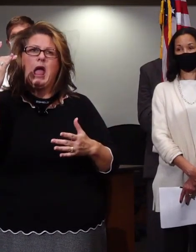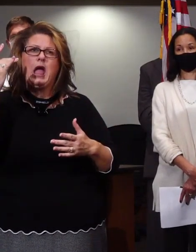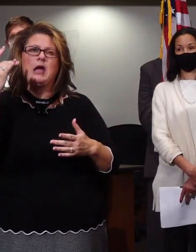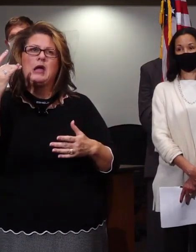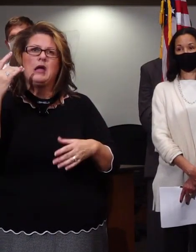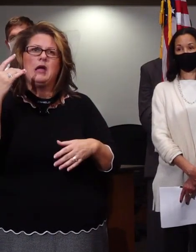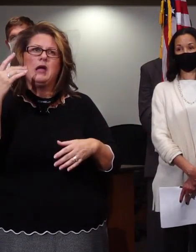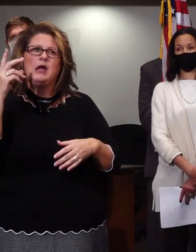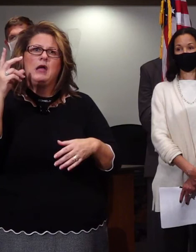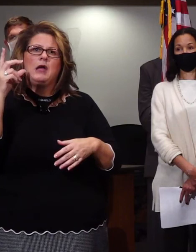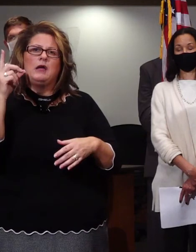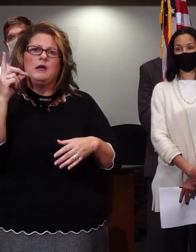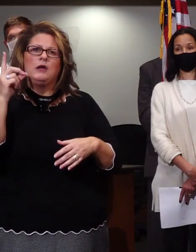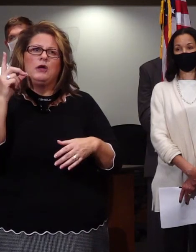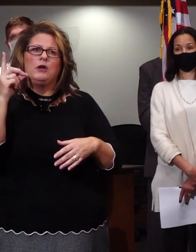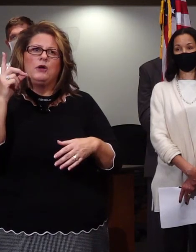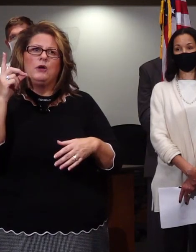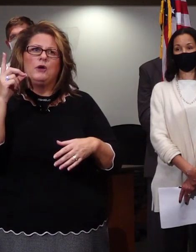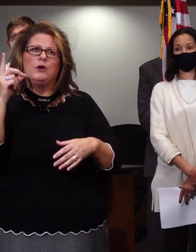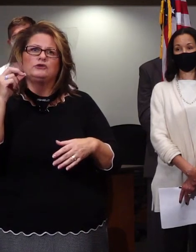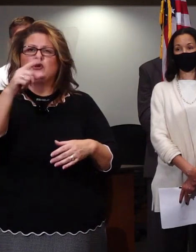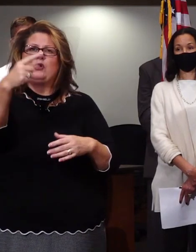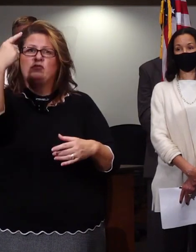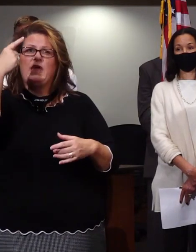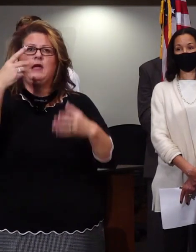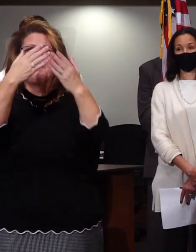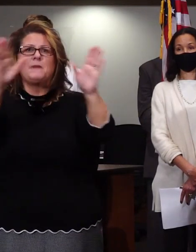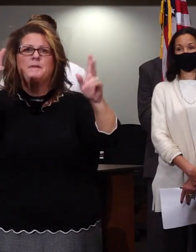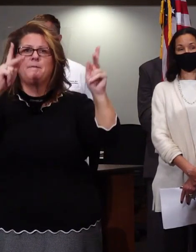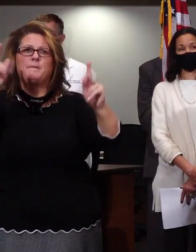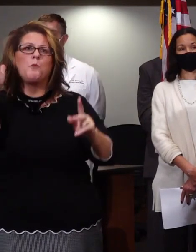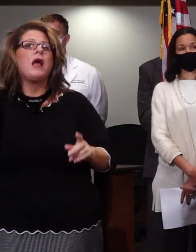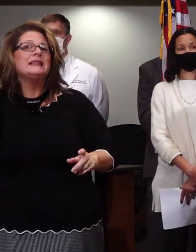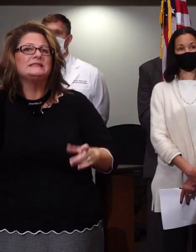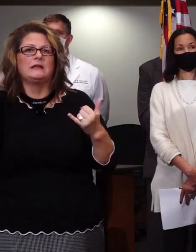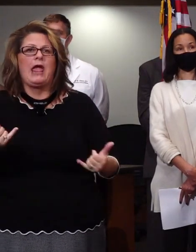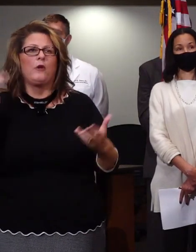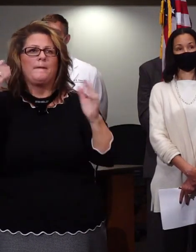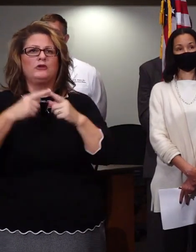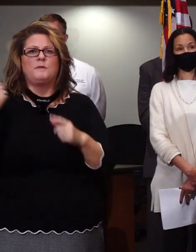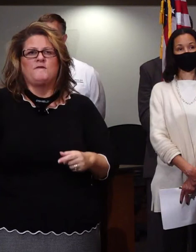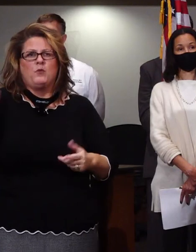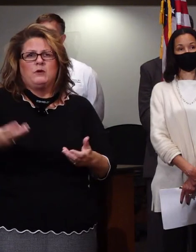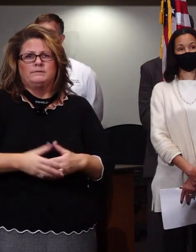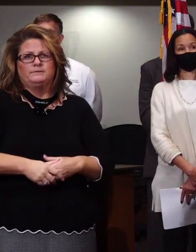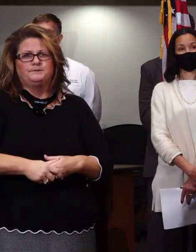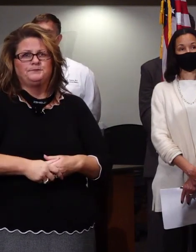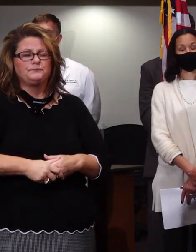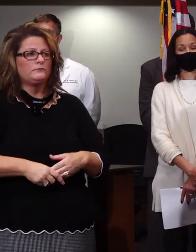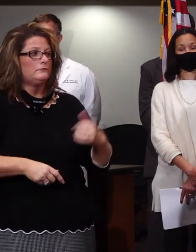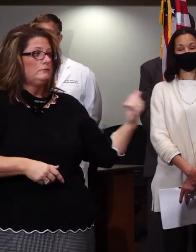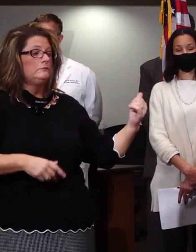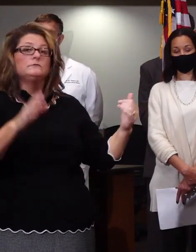public response to your messages of caution will be any different from the same messages that we've heard before? Well,